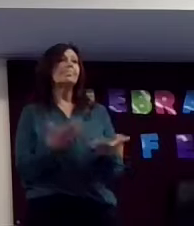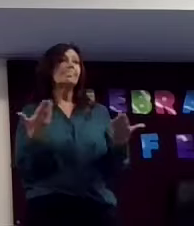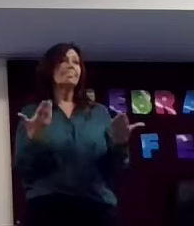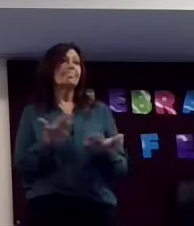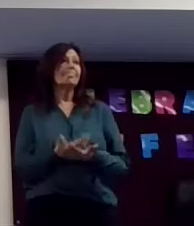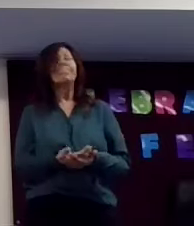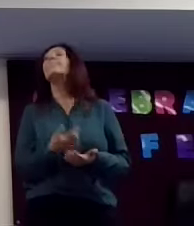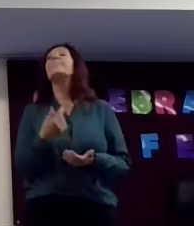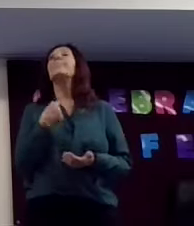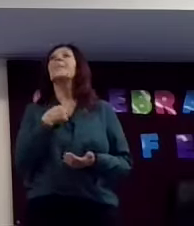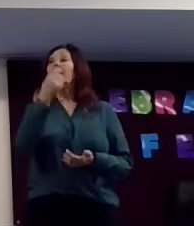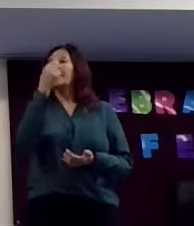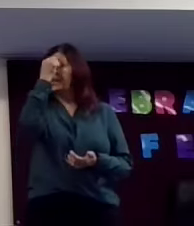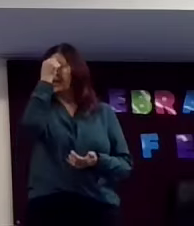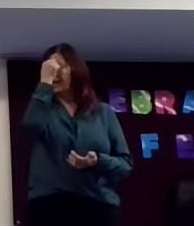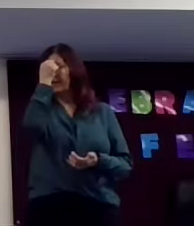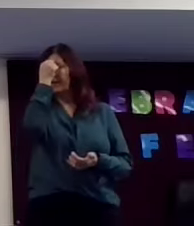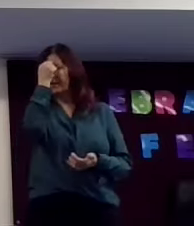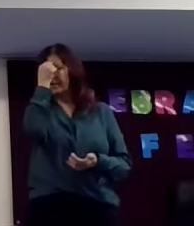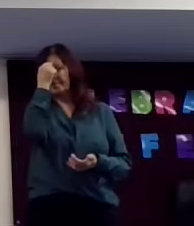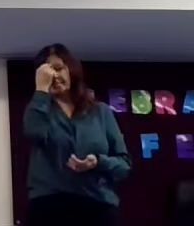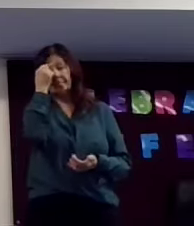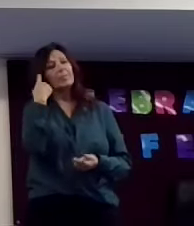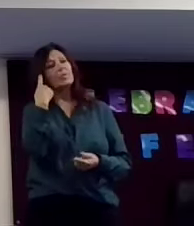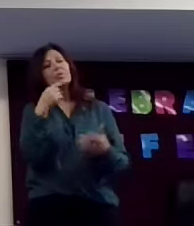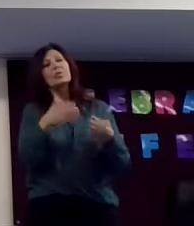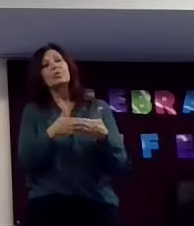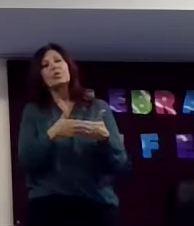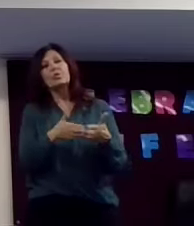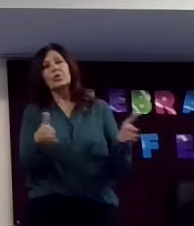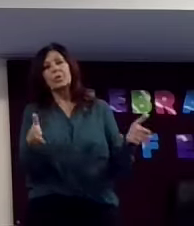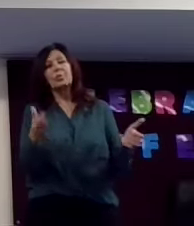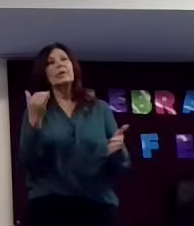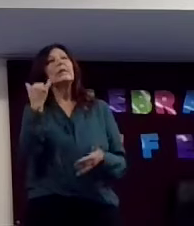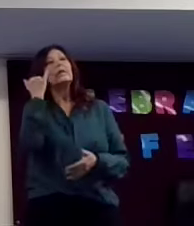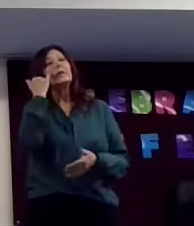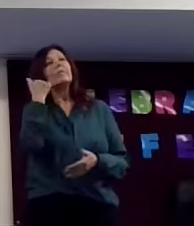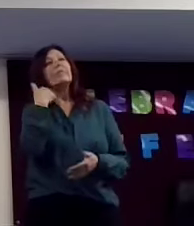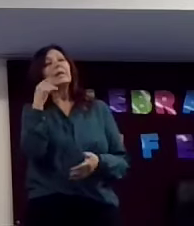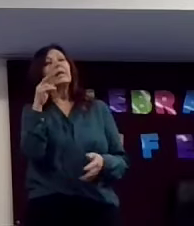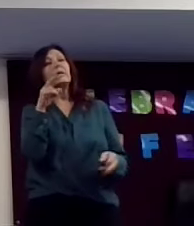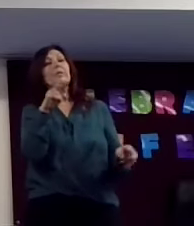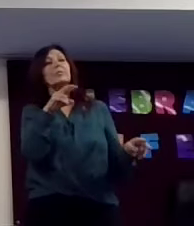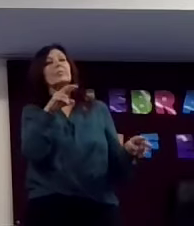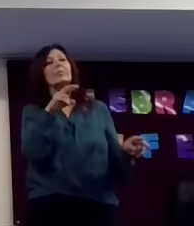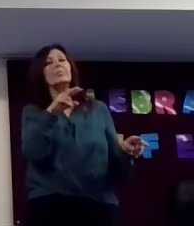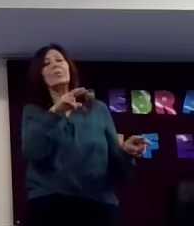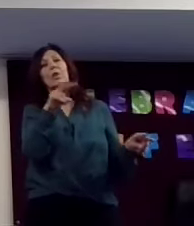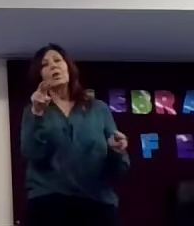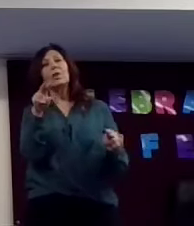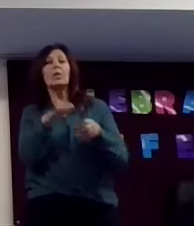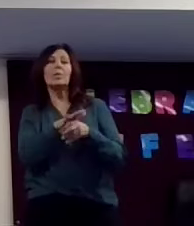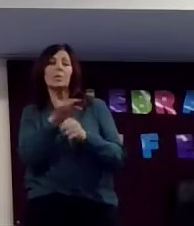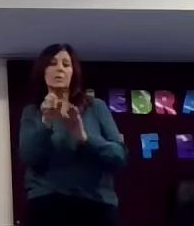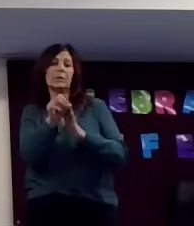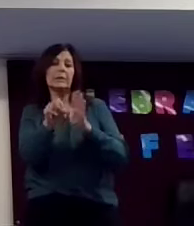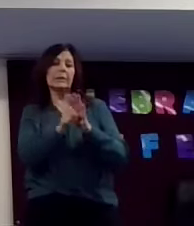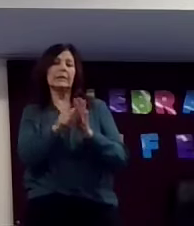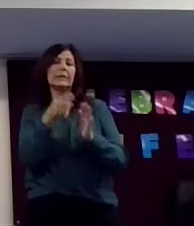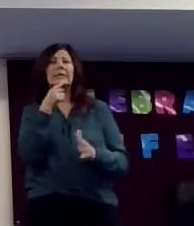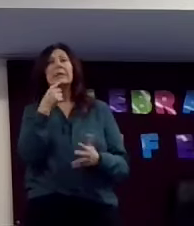know, I think just generally, so then if I look out across the state and we